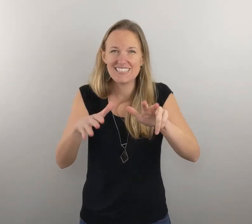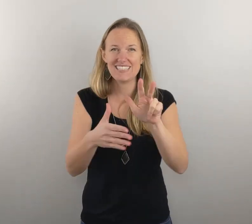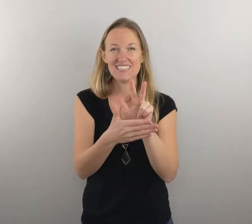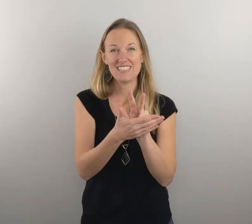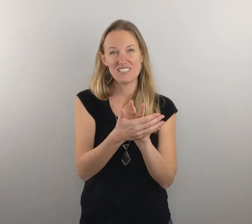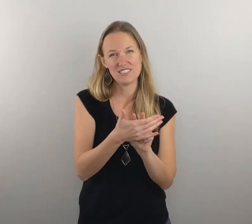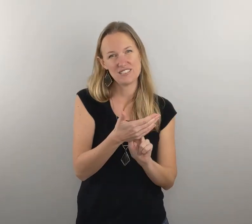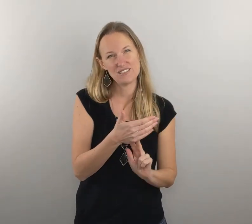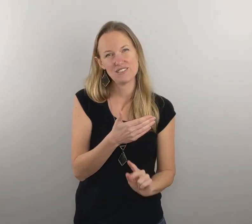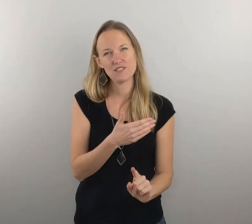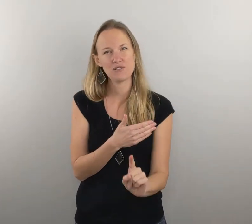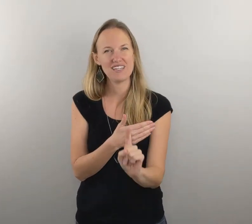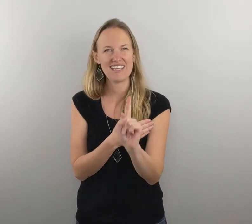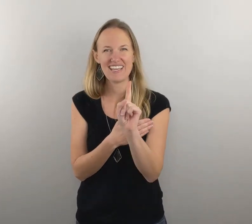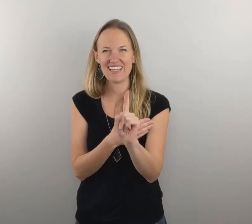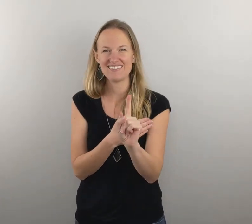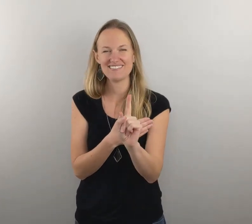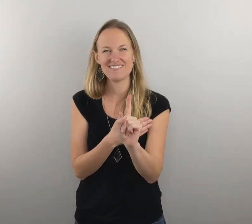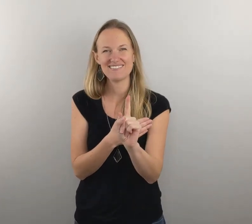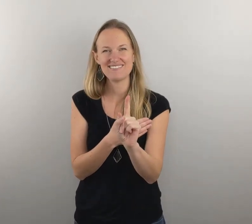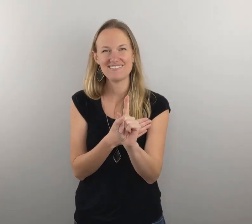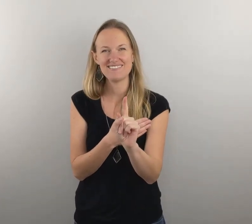blessed Trinity.